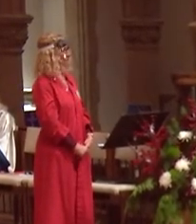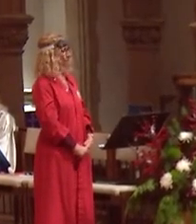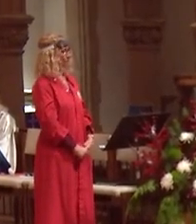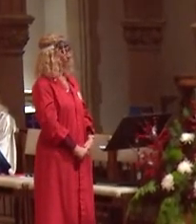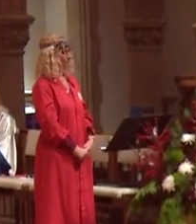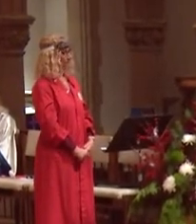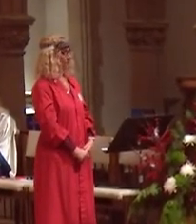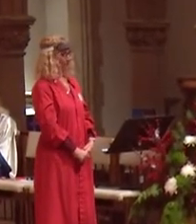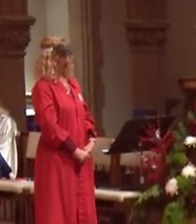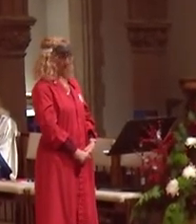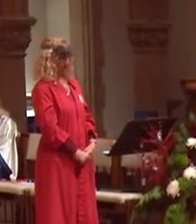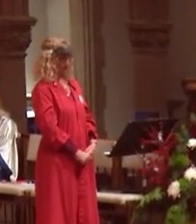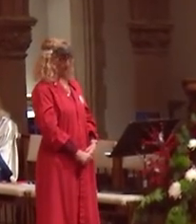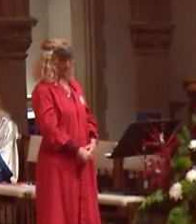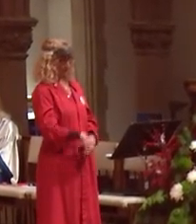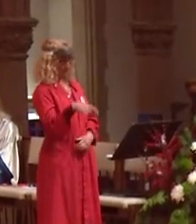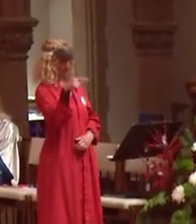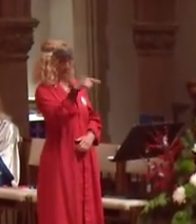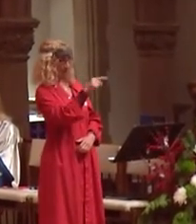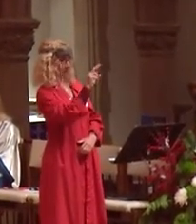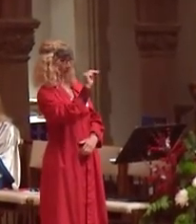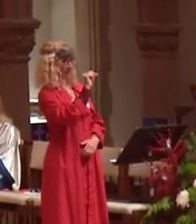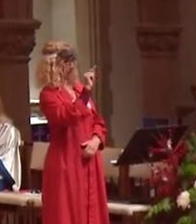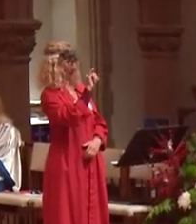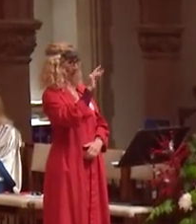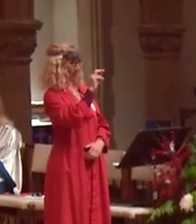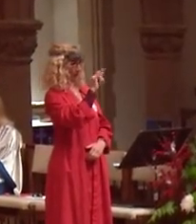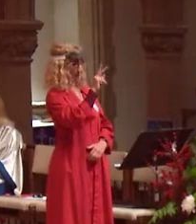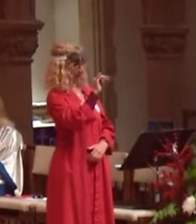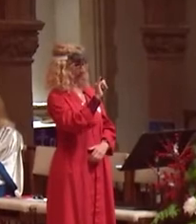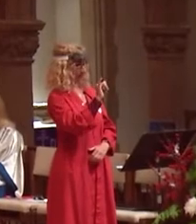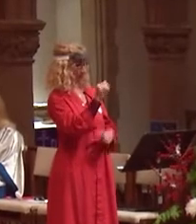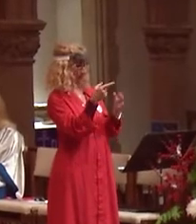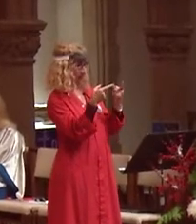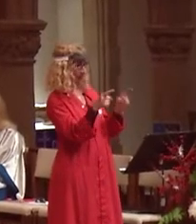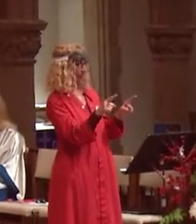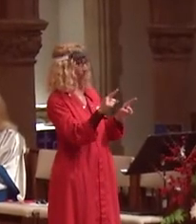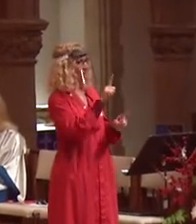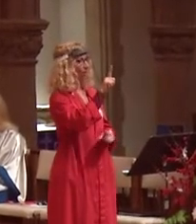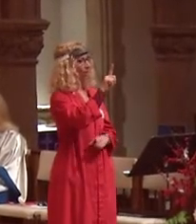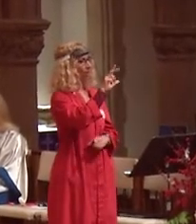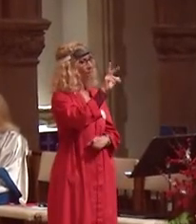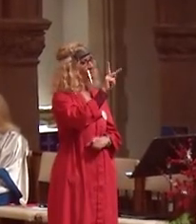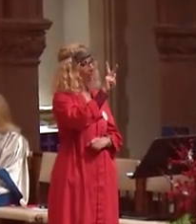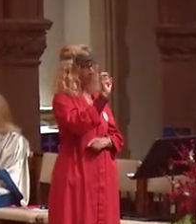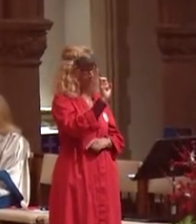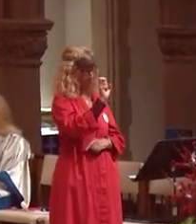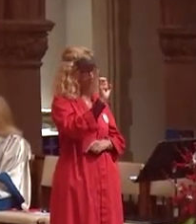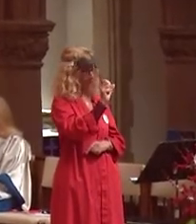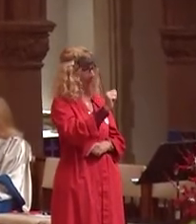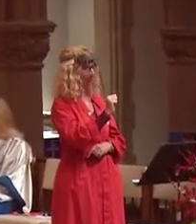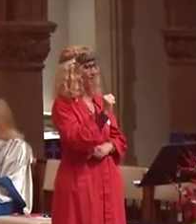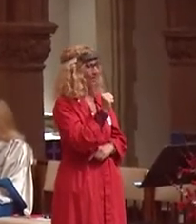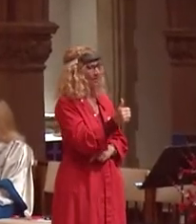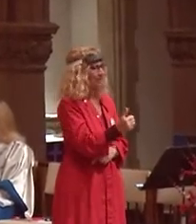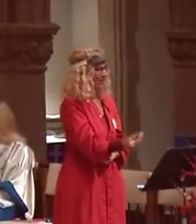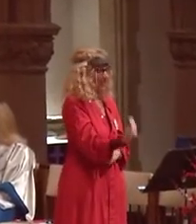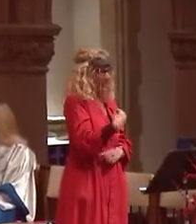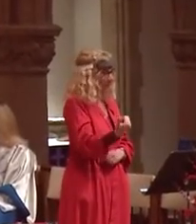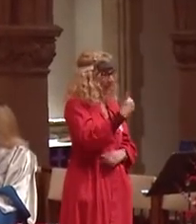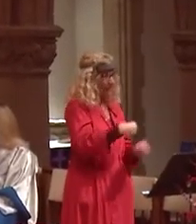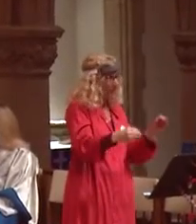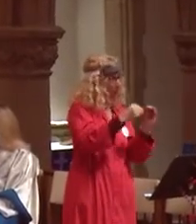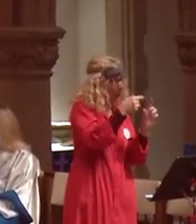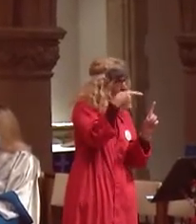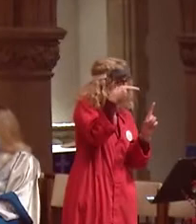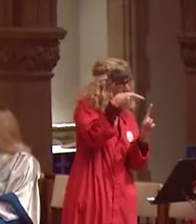In this nativity account, Luke does not give us any more details